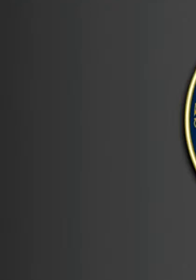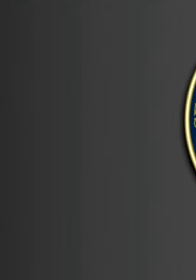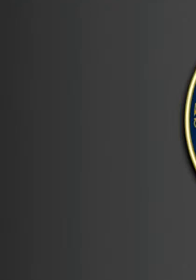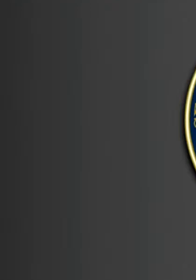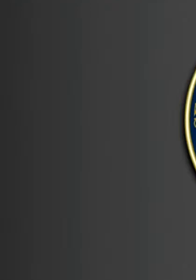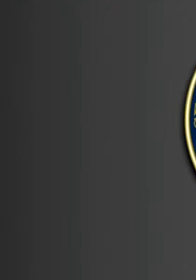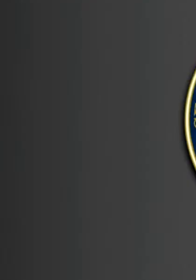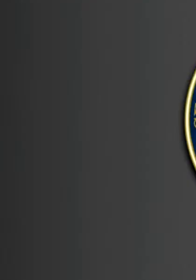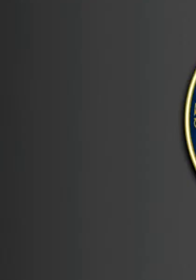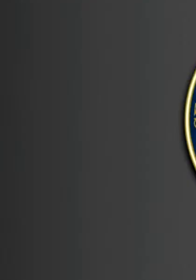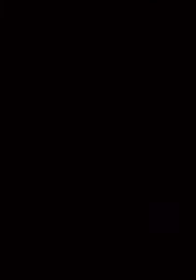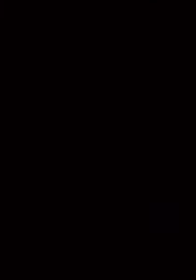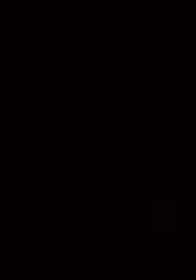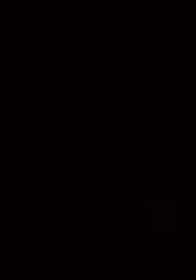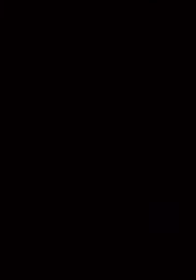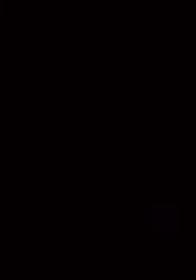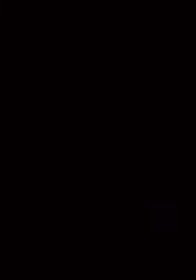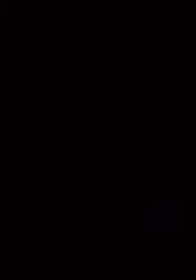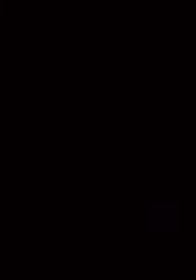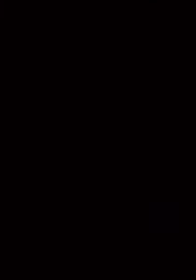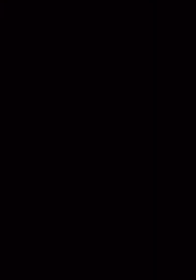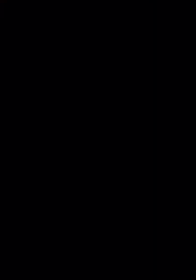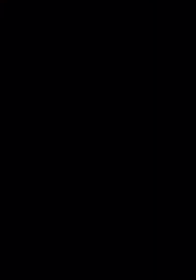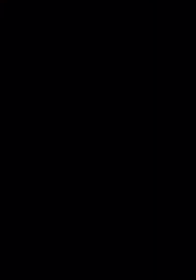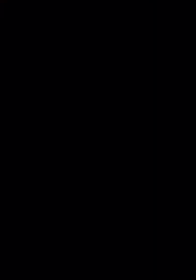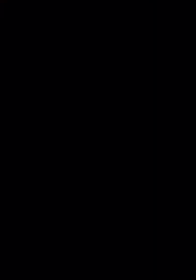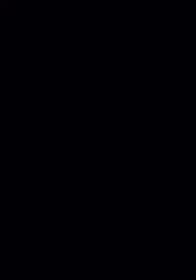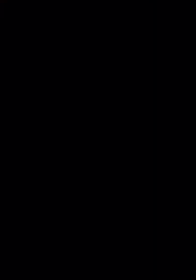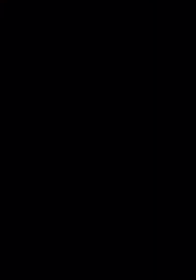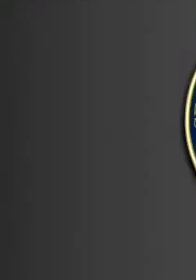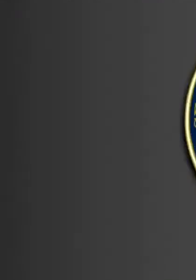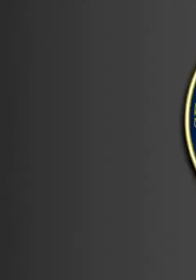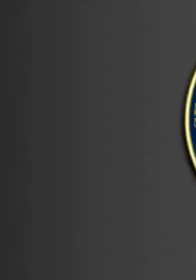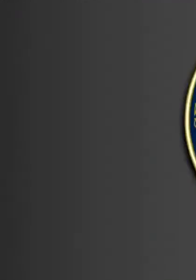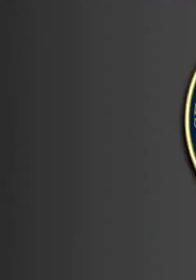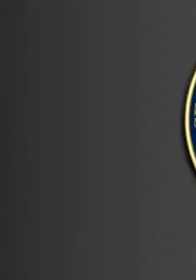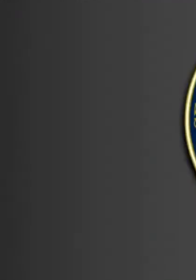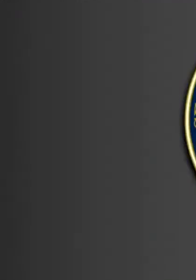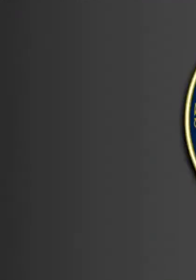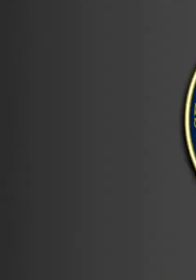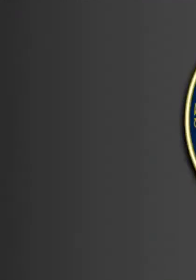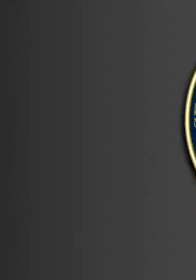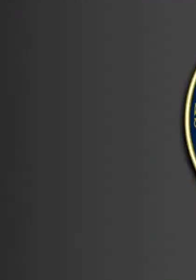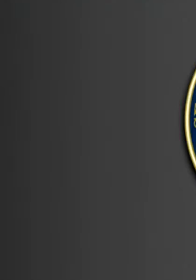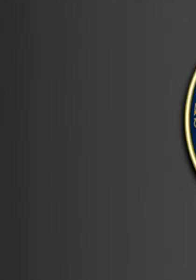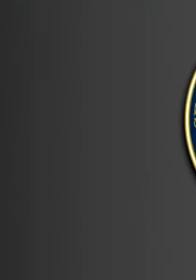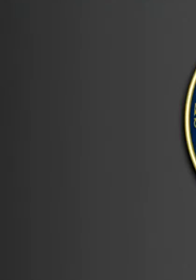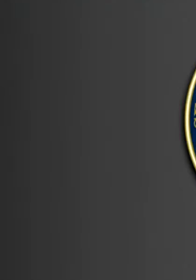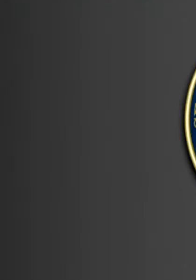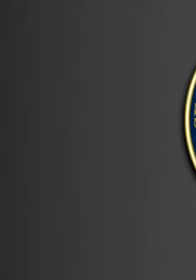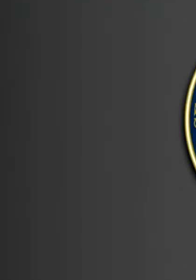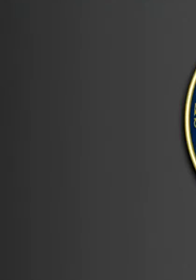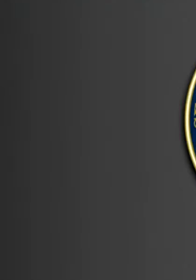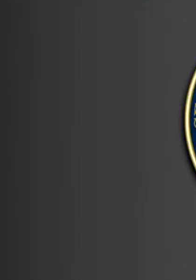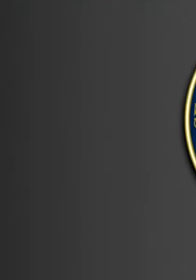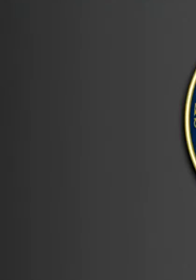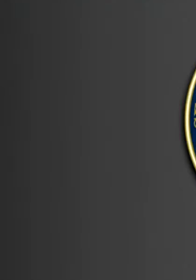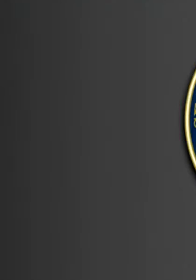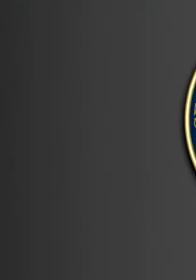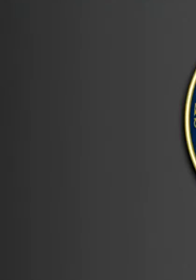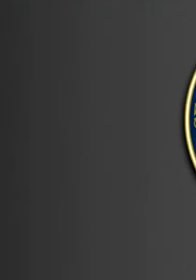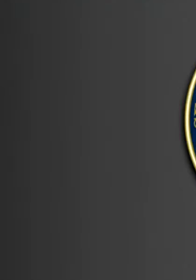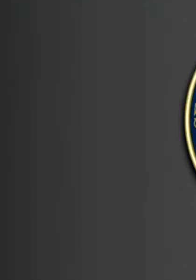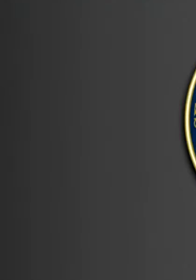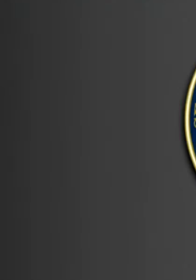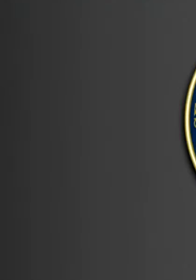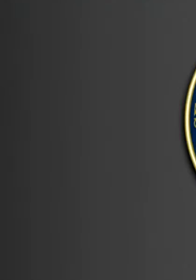watching from. I want to give some shout outs to everybody, if I can. He said no. Hello to Denise. I'm trying not to get choked